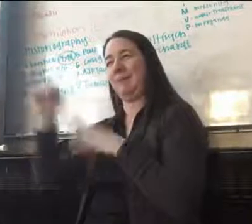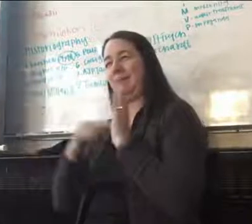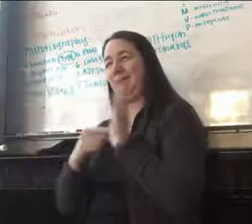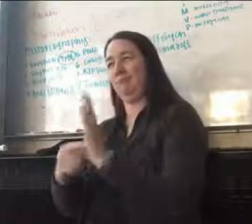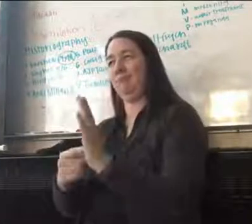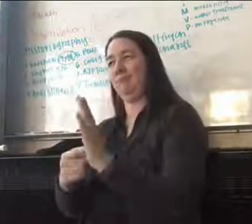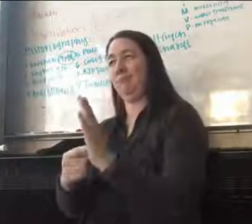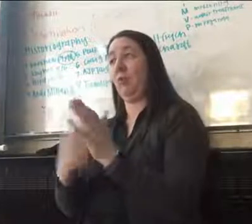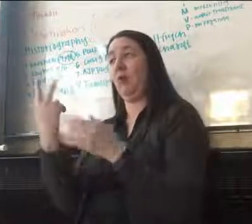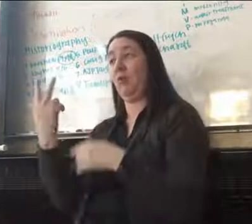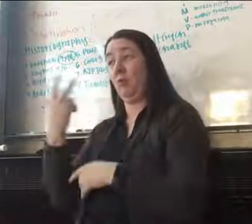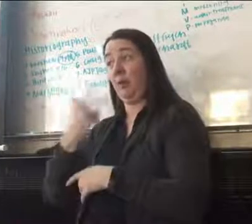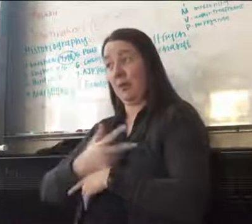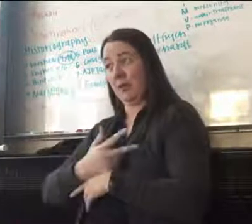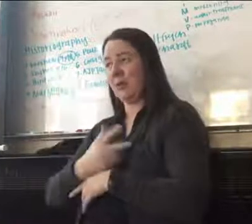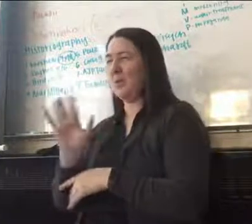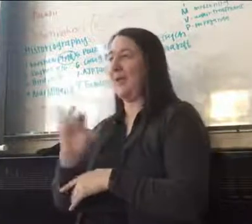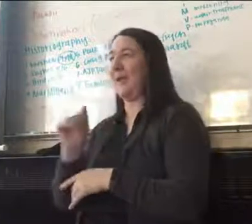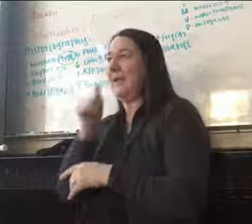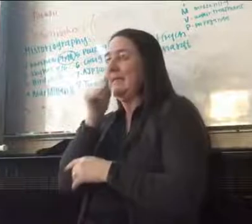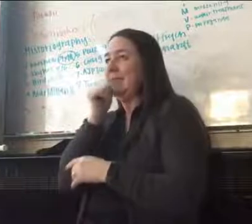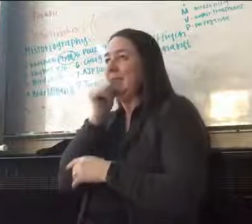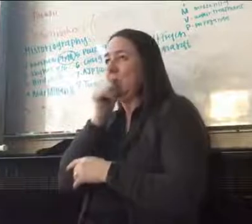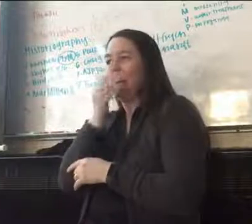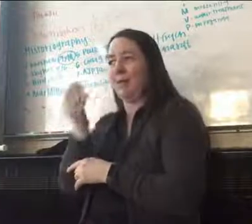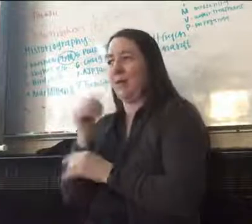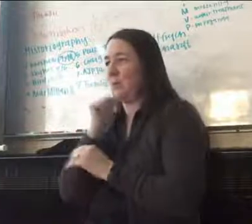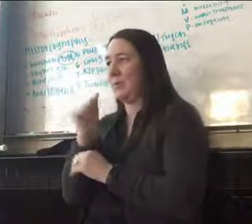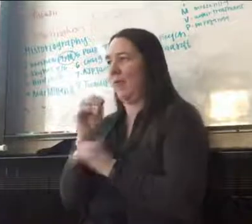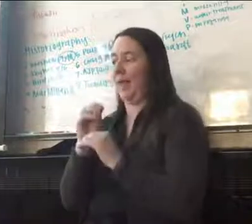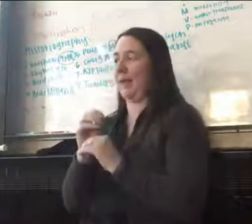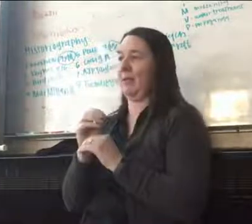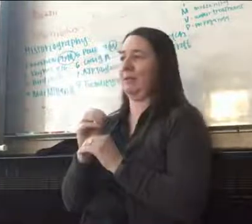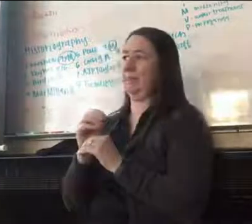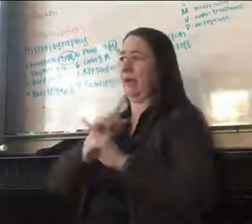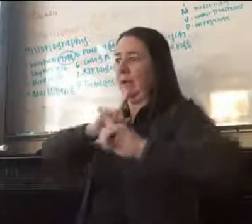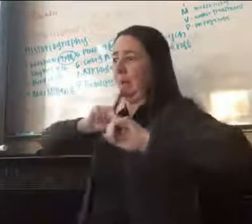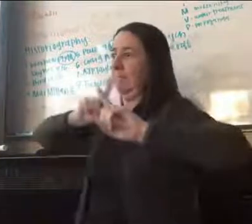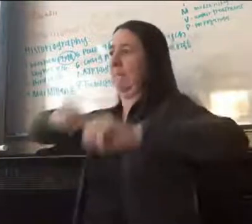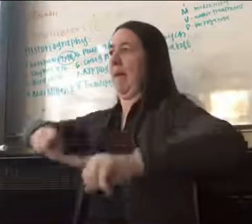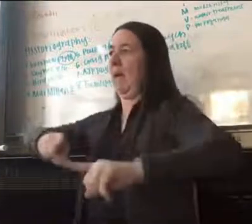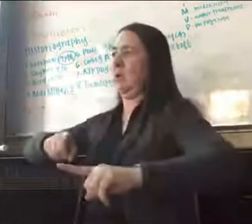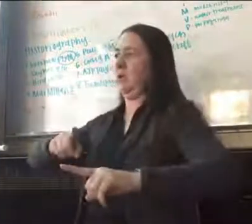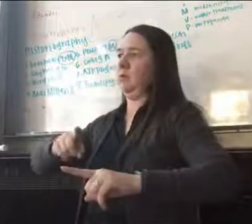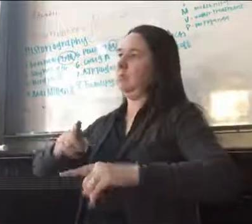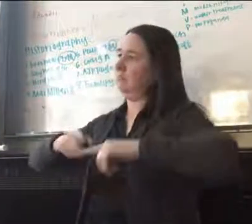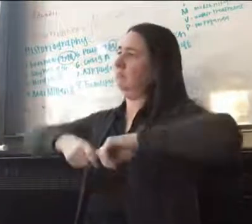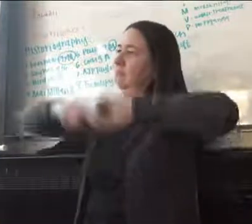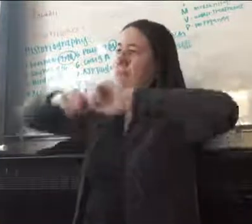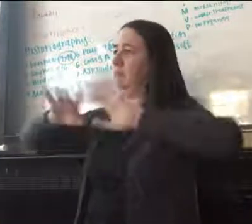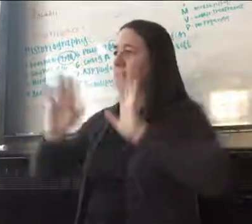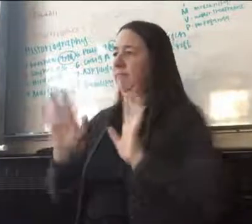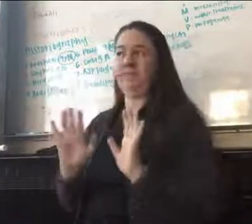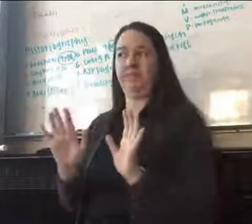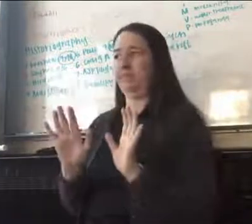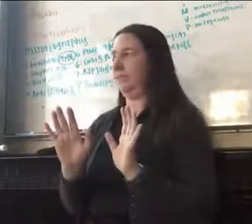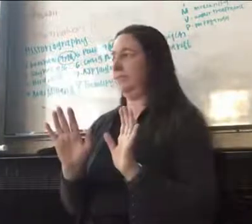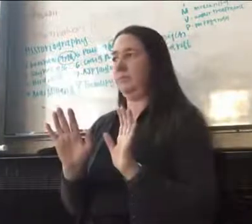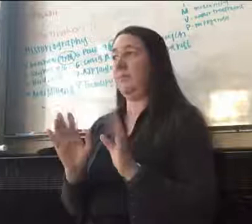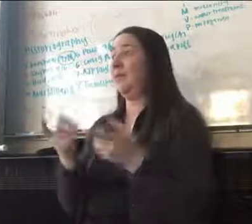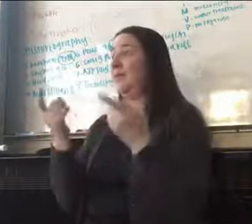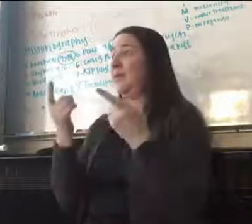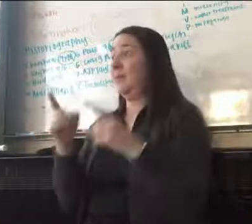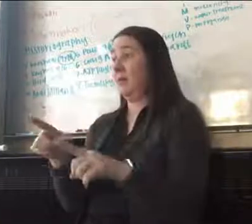fact, 3 days after, this was kind of like a secret thing. It wasn't exactly like it was commanded by the heads. And so what